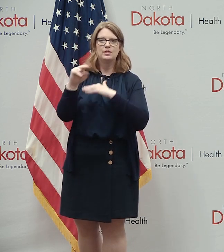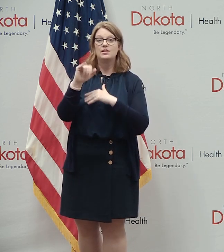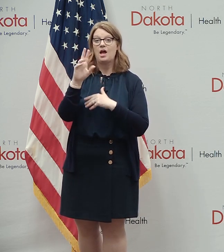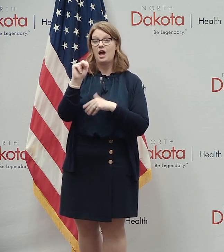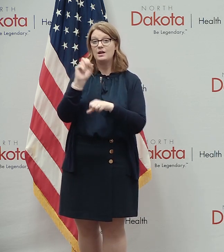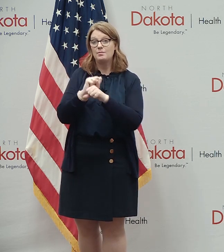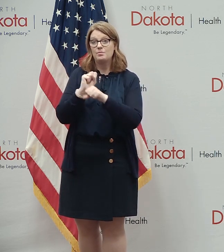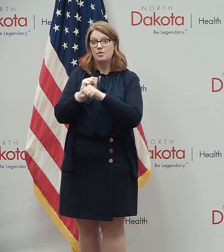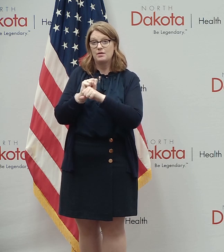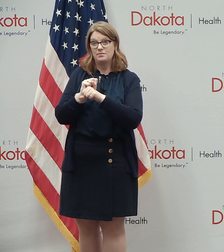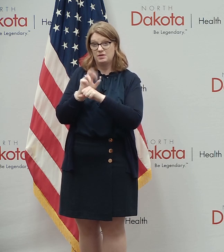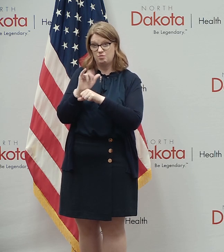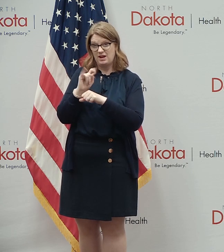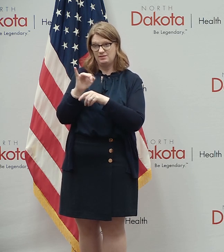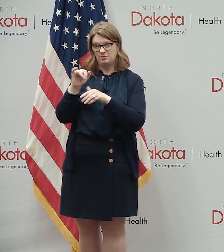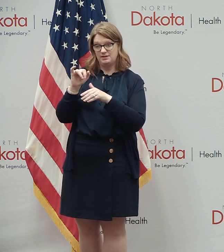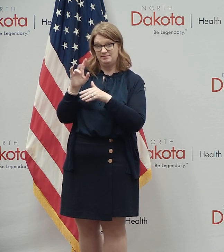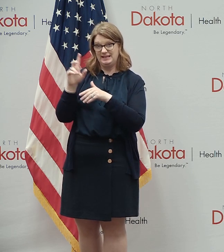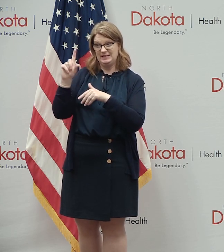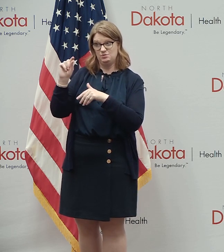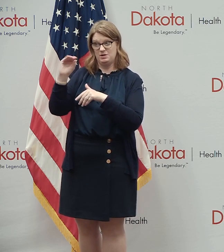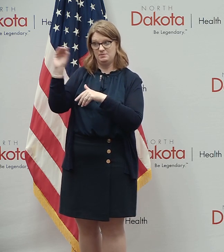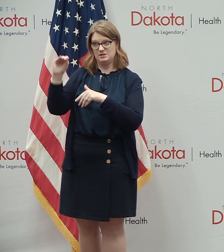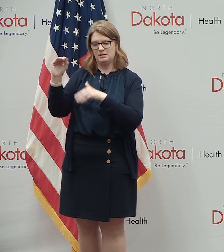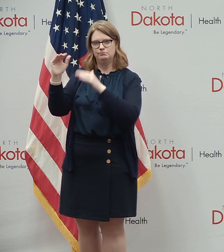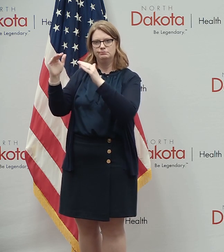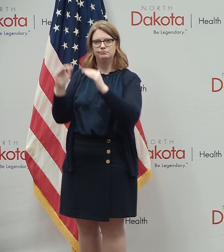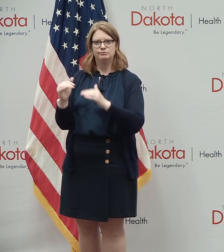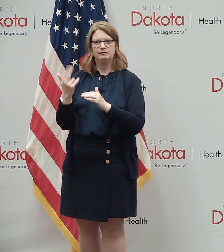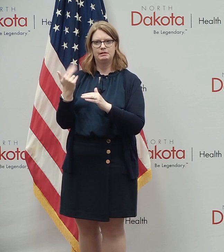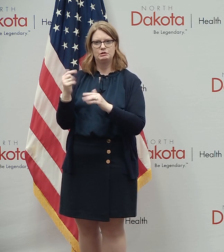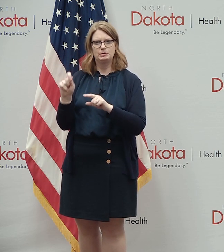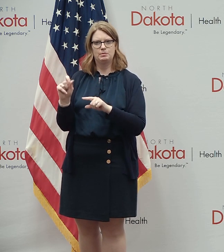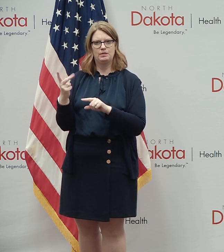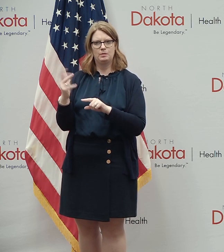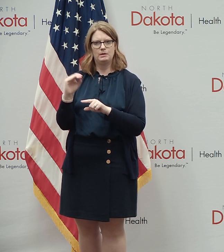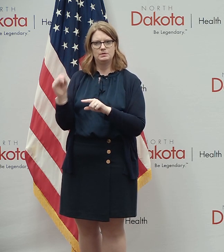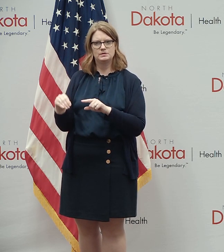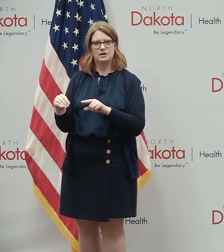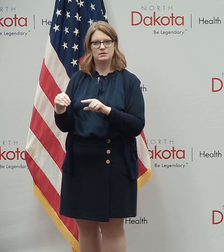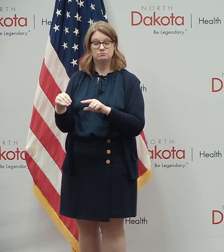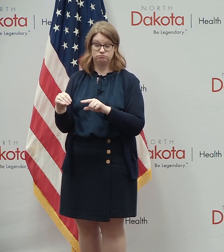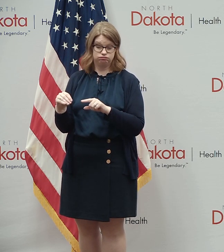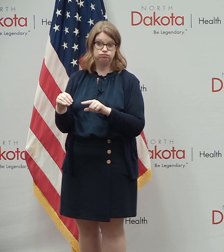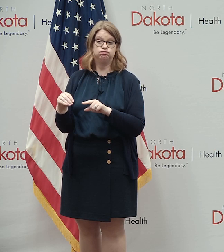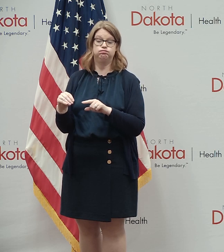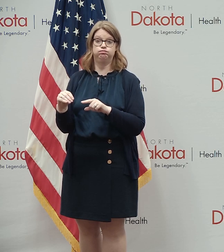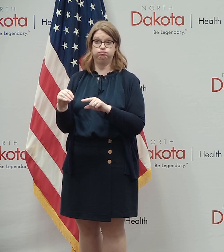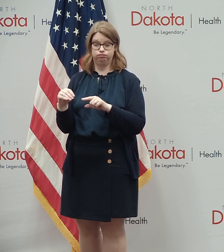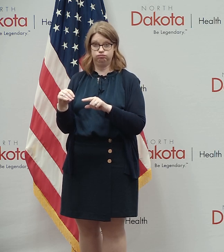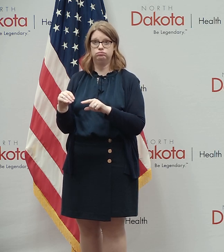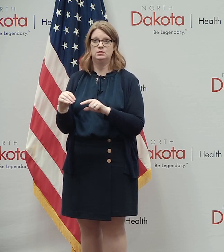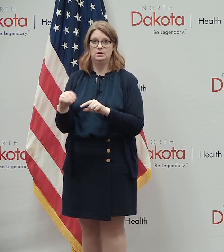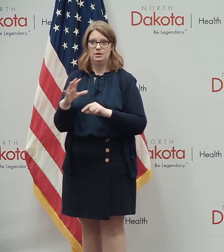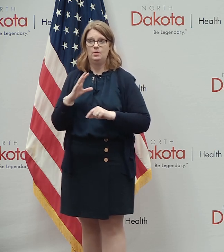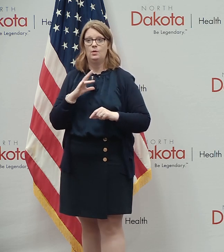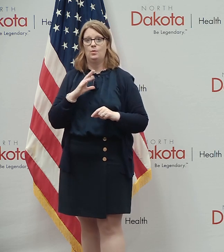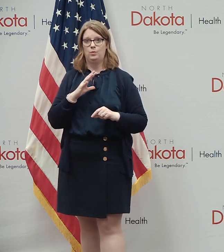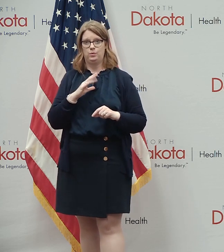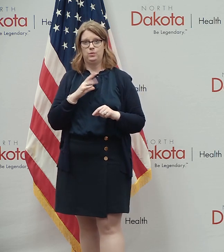rate would hit 20%, but it's at 13.3%. So that is, as they say, a huge beat